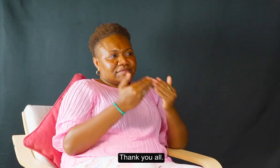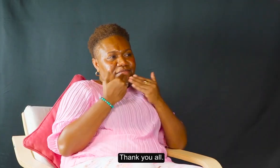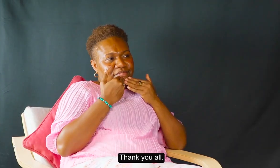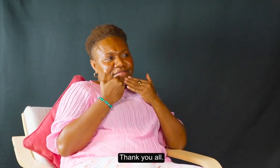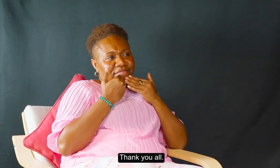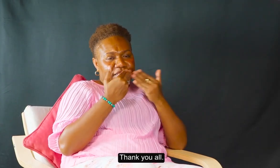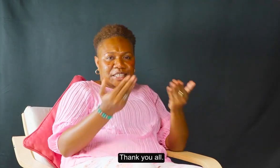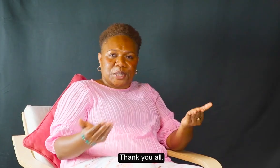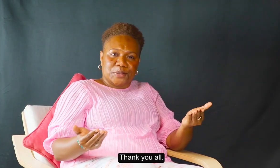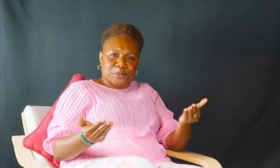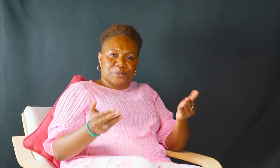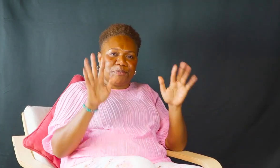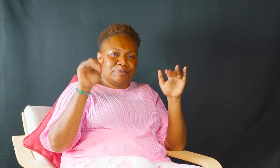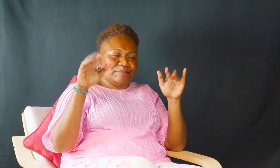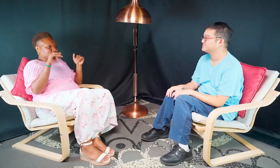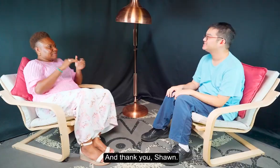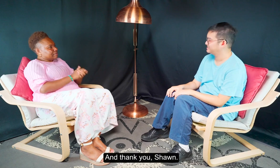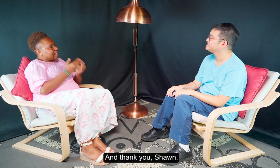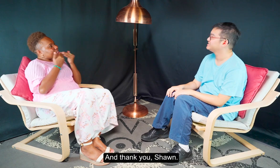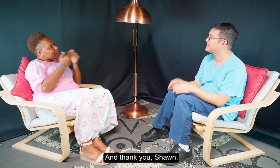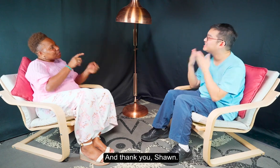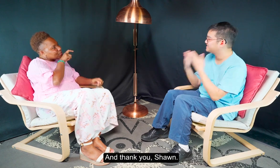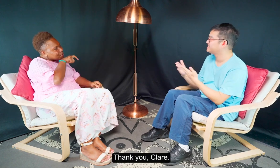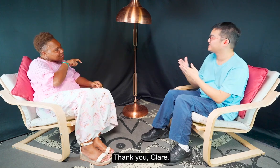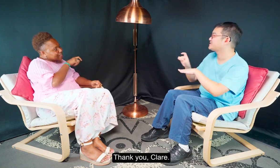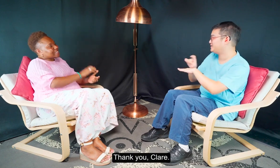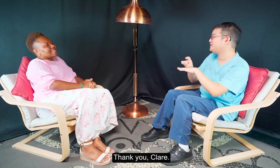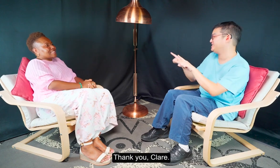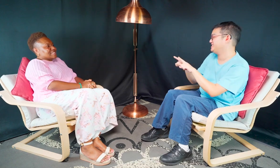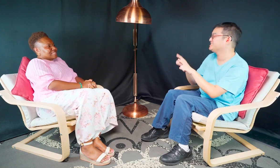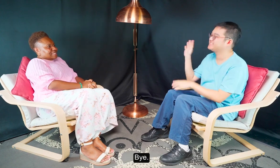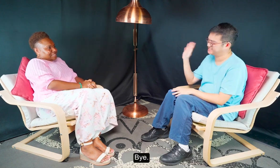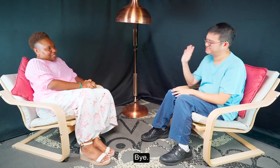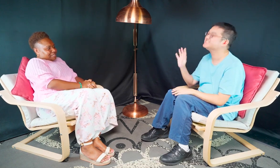Thank you all. And thank you, Shawn. Thank you, Claire. Bye.